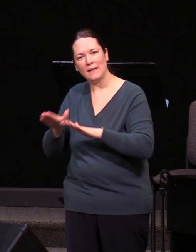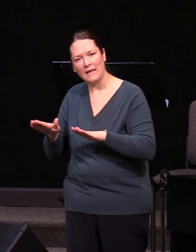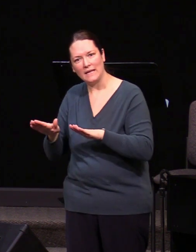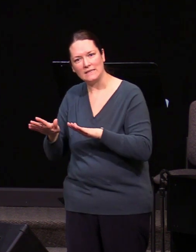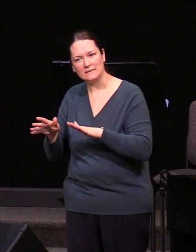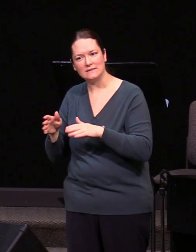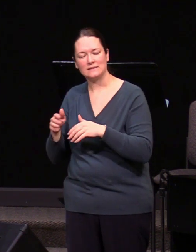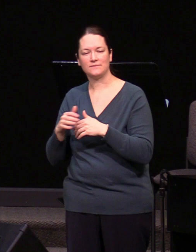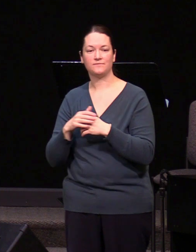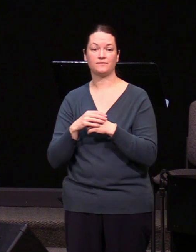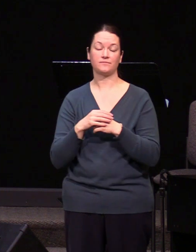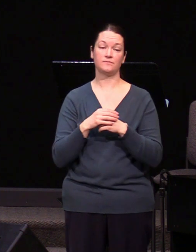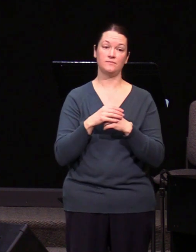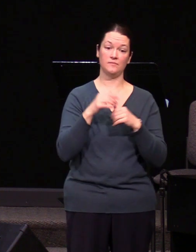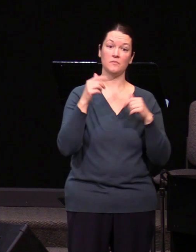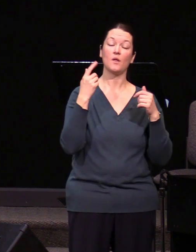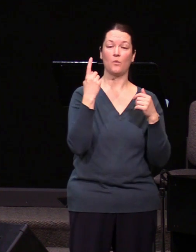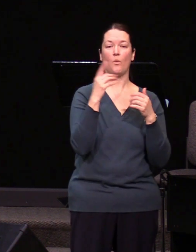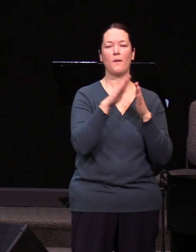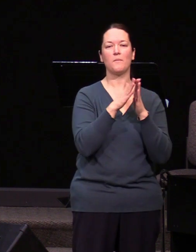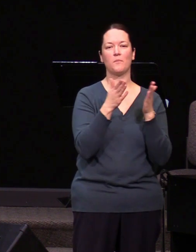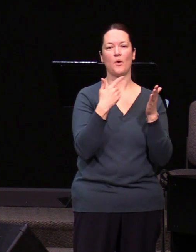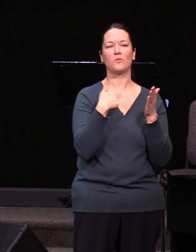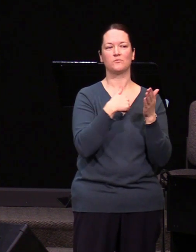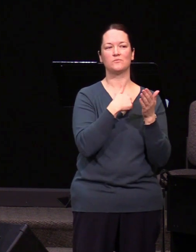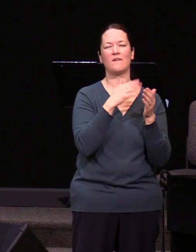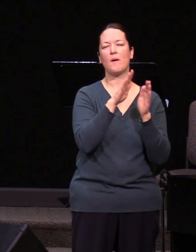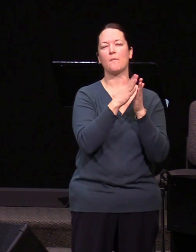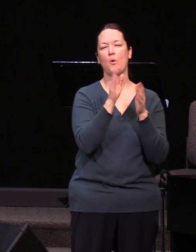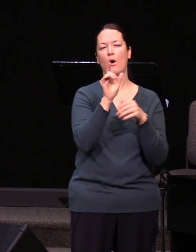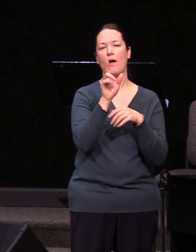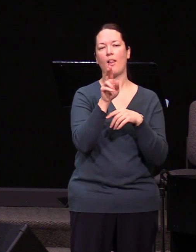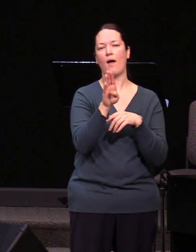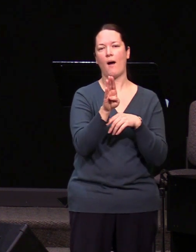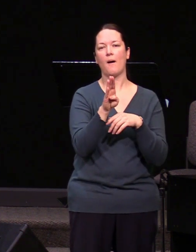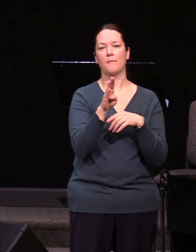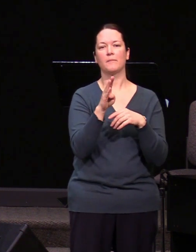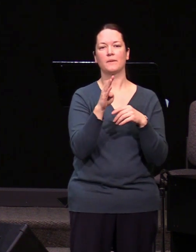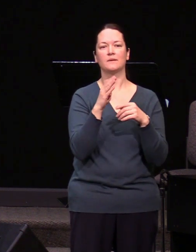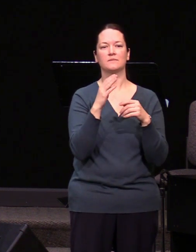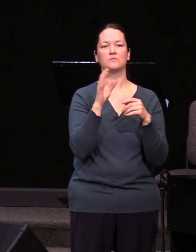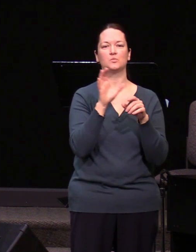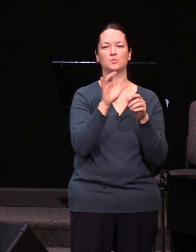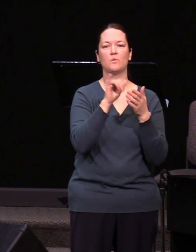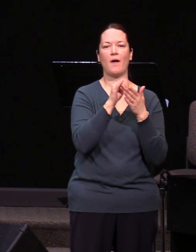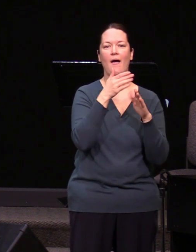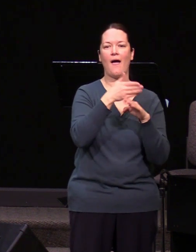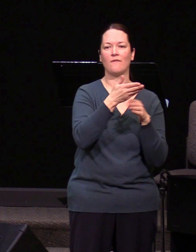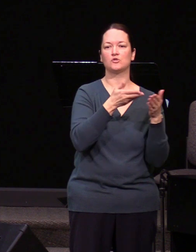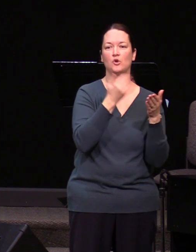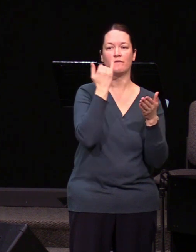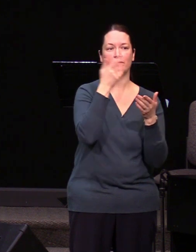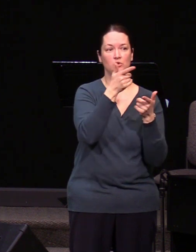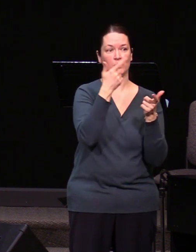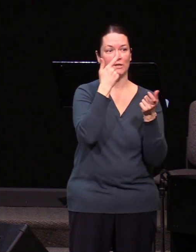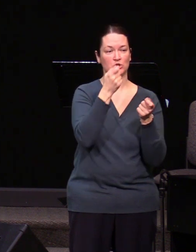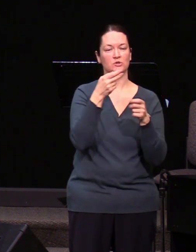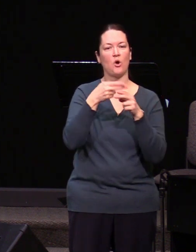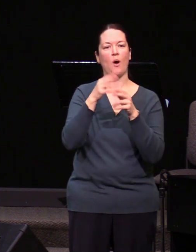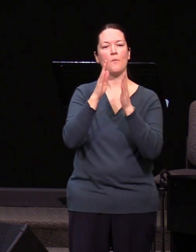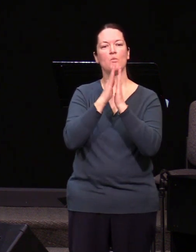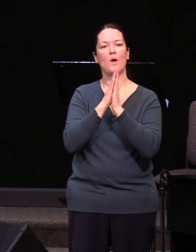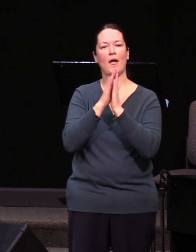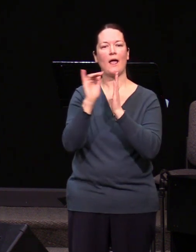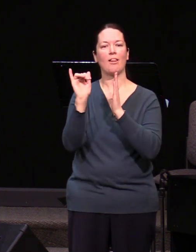The book that we're covering in our book club right now, we're doing that at the after the service for those that are interested, is called Praying